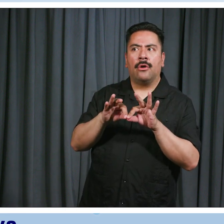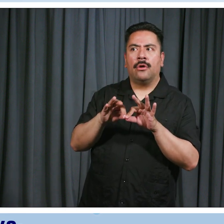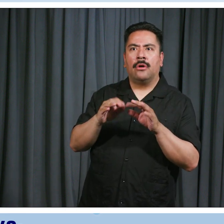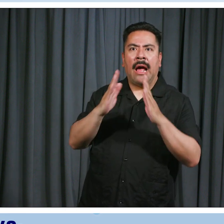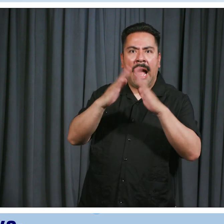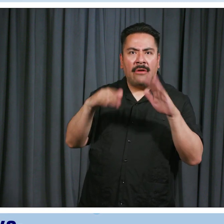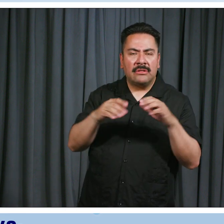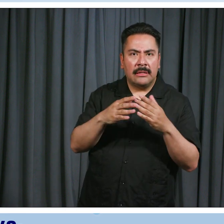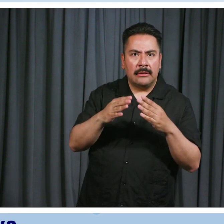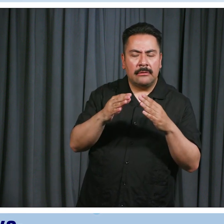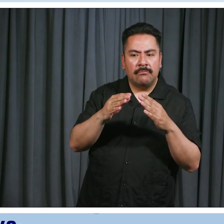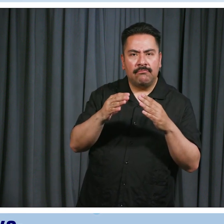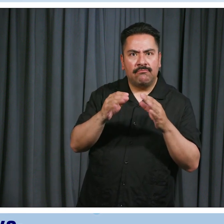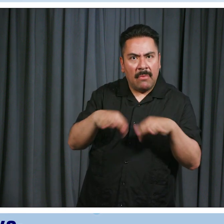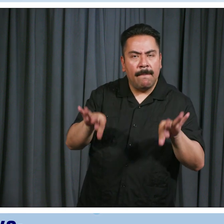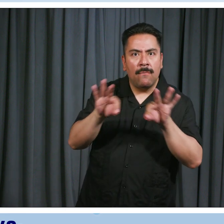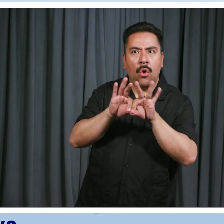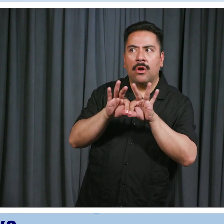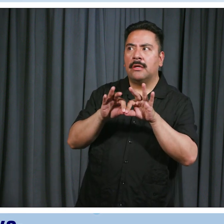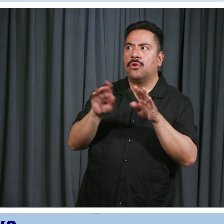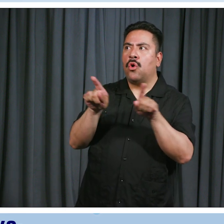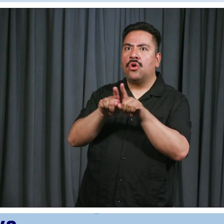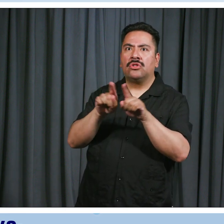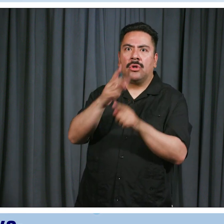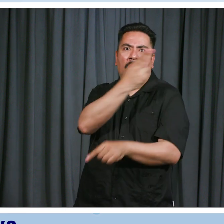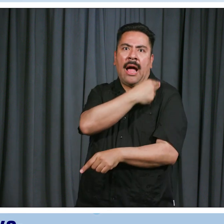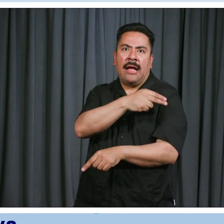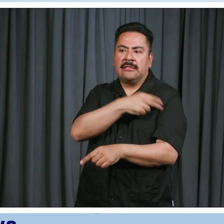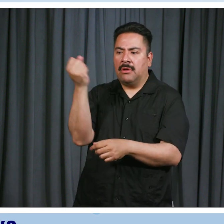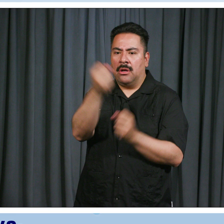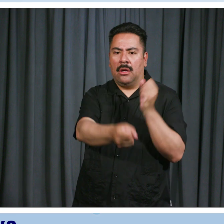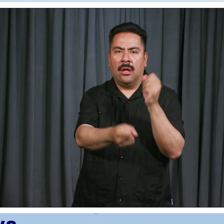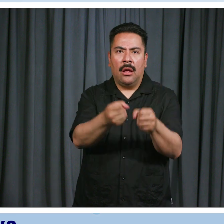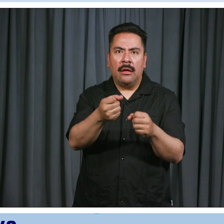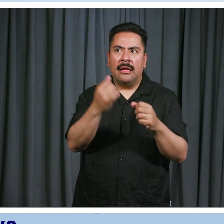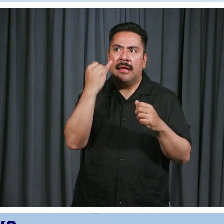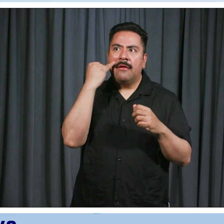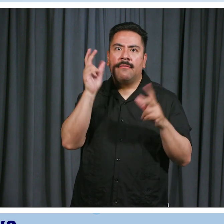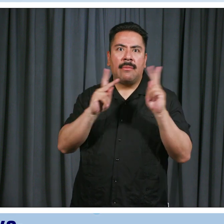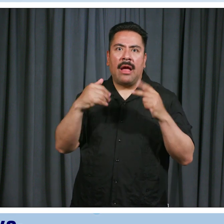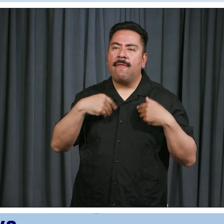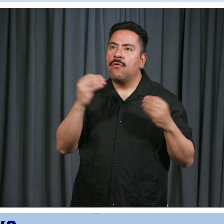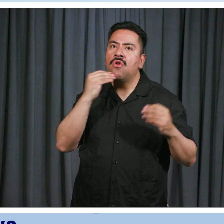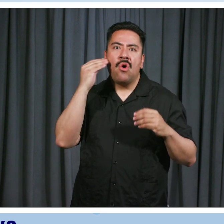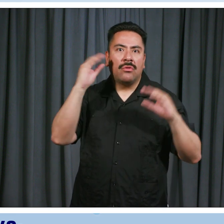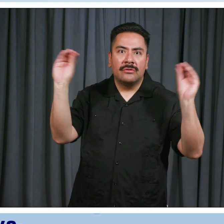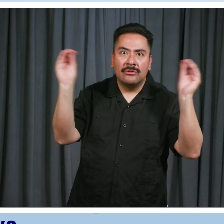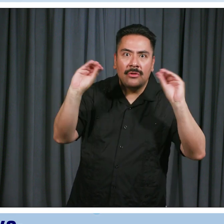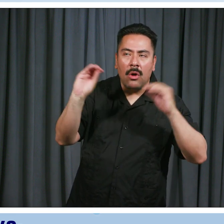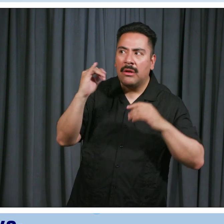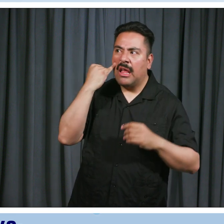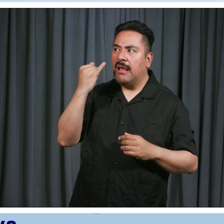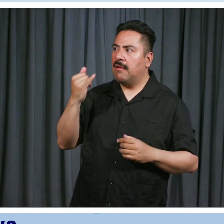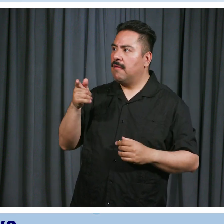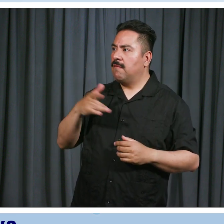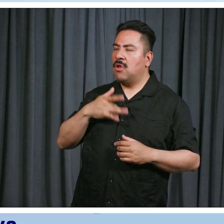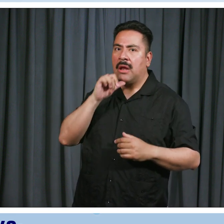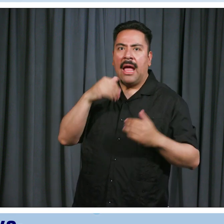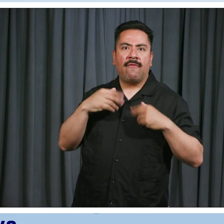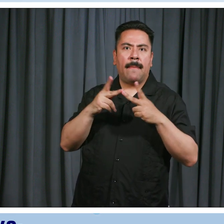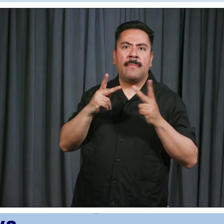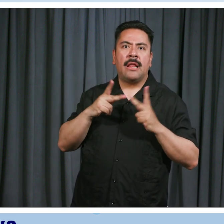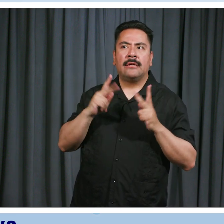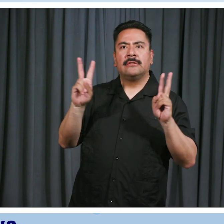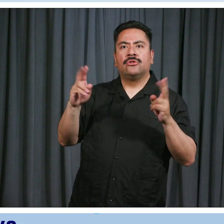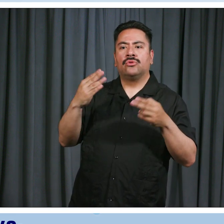It's expensive on the system when people are experiencing, houselessness, when they don't feel like they have a place to call their home. There's